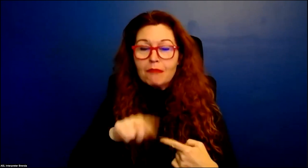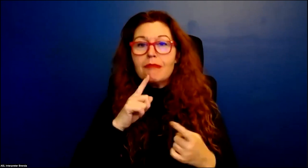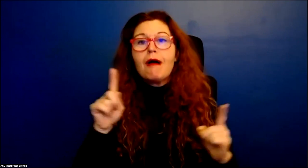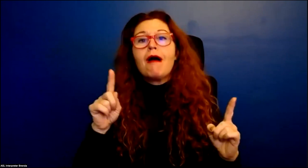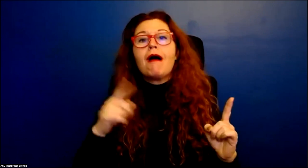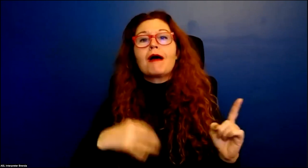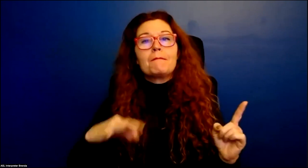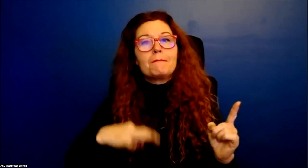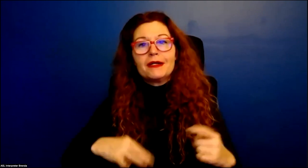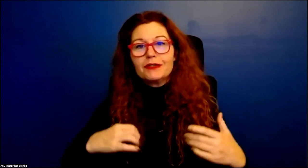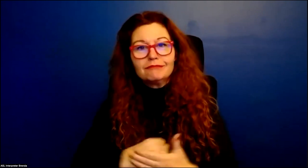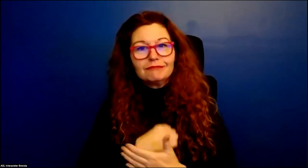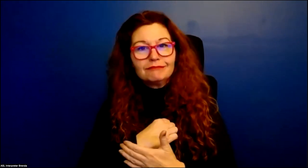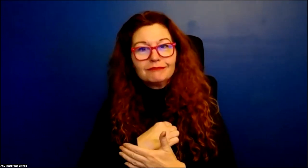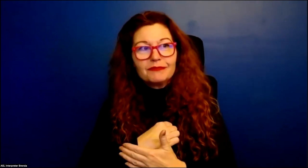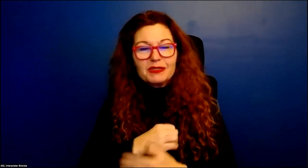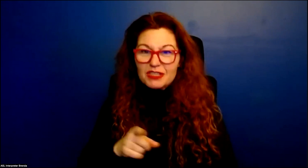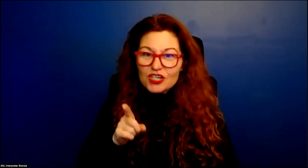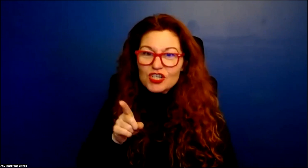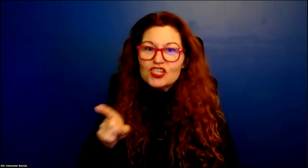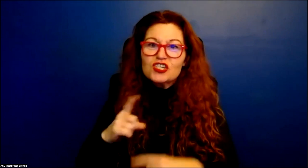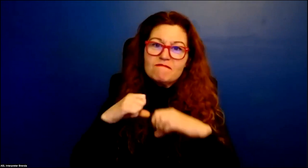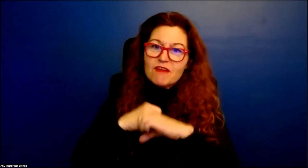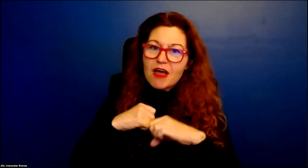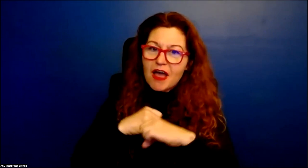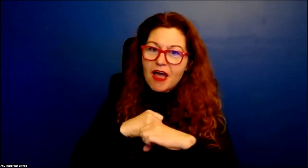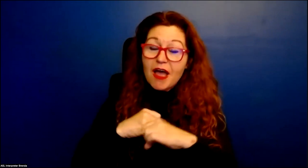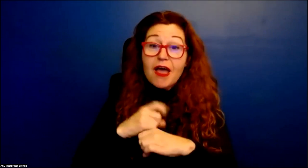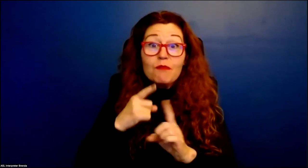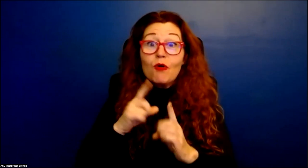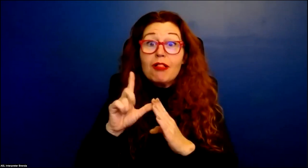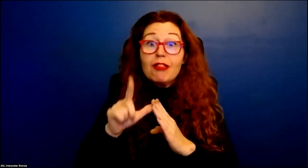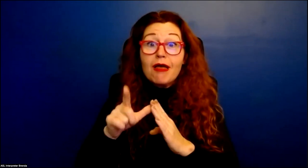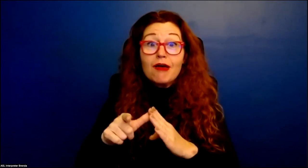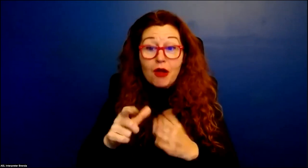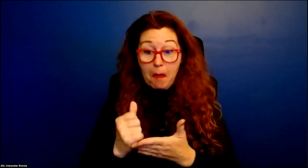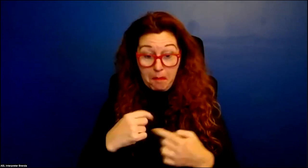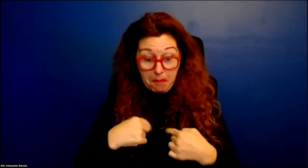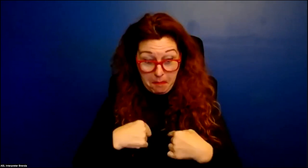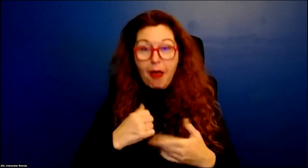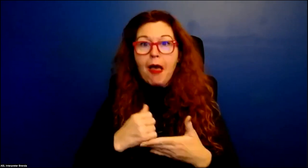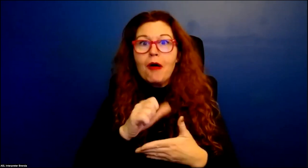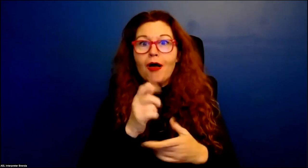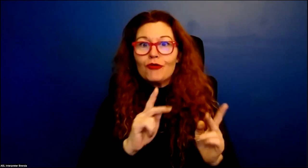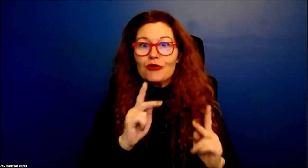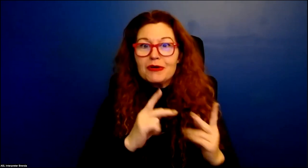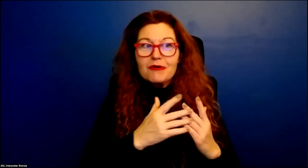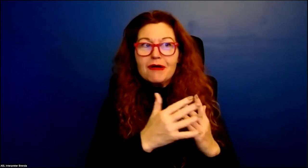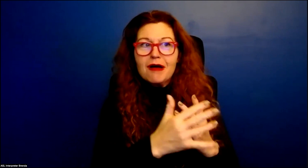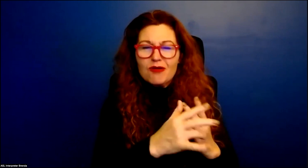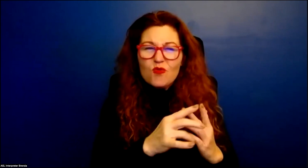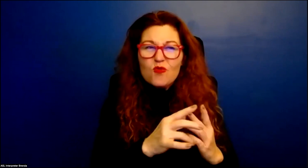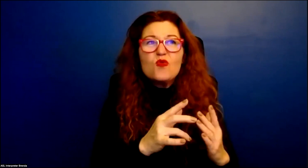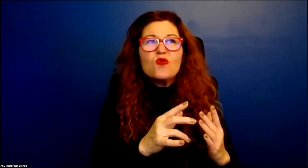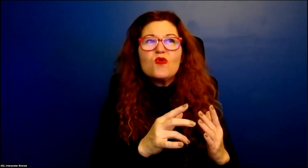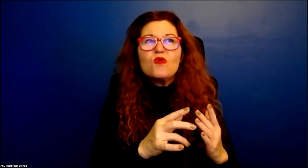so inspired by the fact that she thought that this helped other people that came after her. She said, okay, I'm going to get a law degree because that's